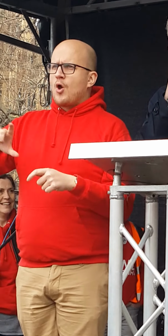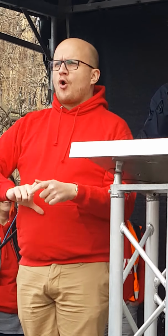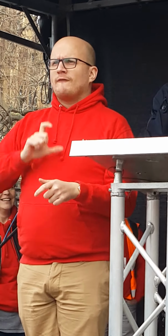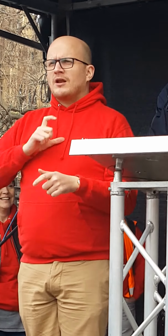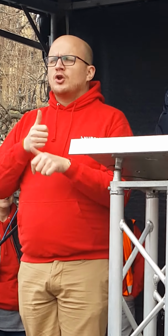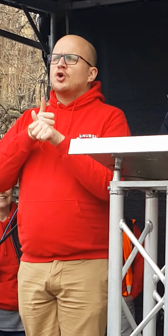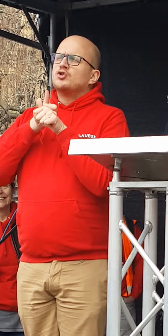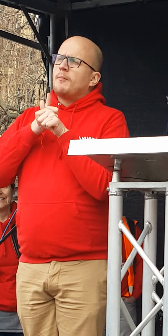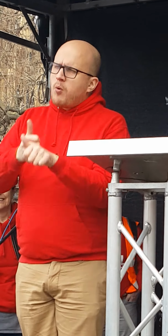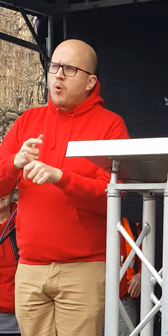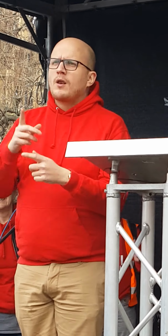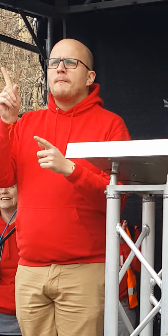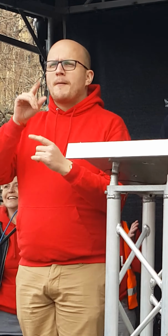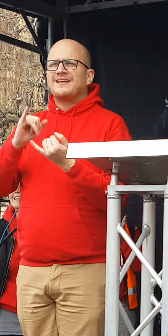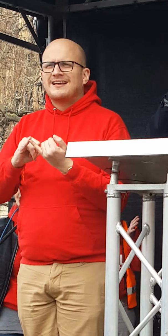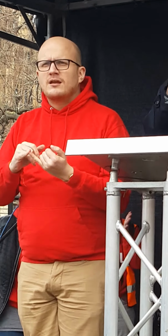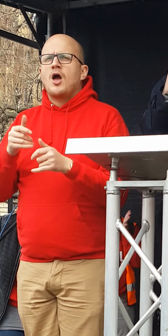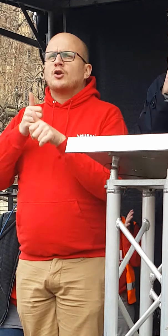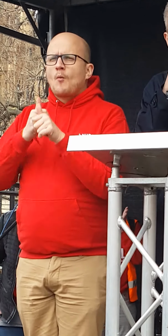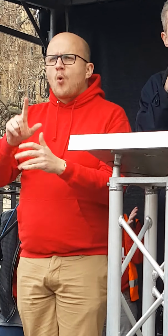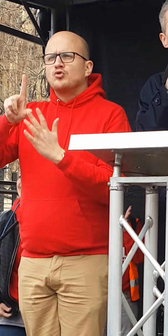who's made a point of being here today.